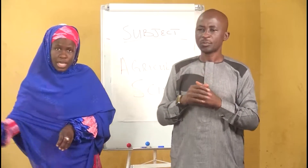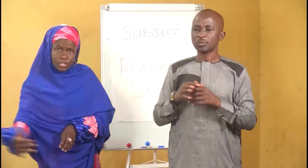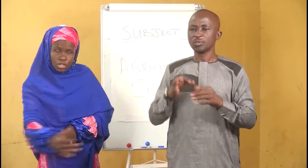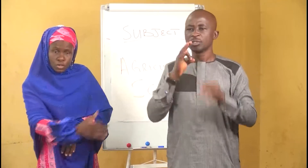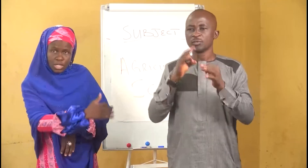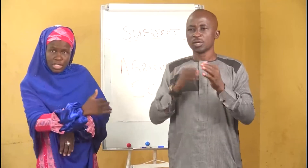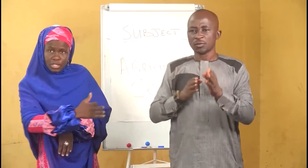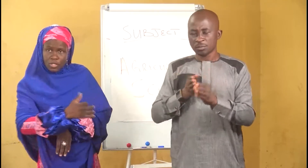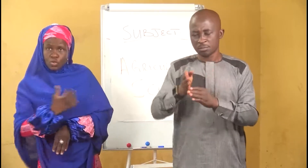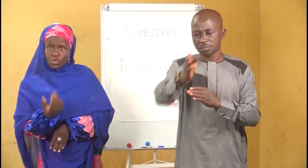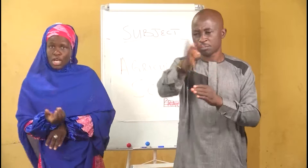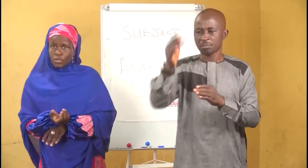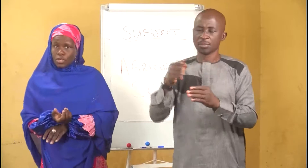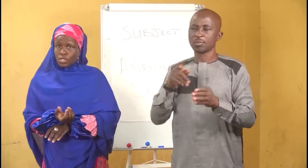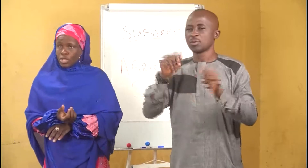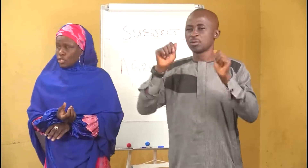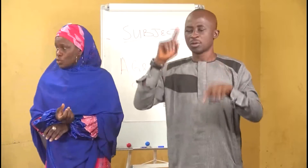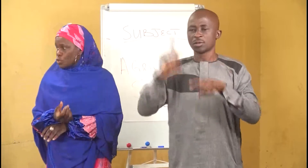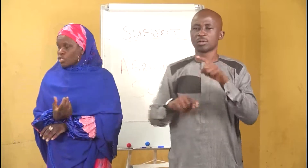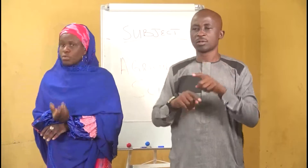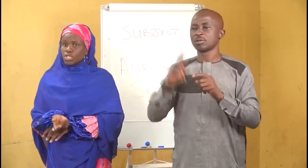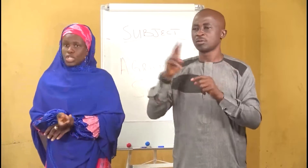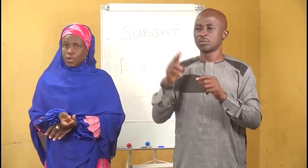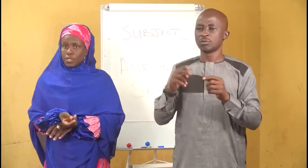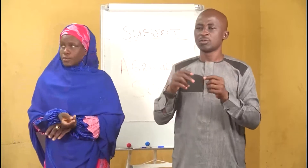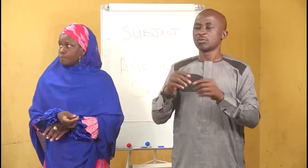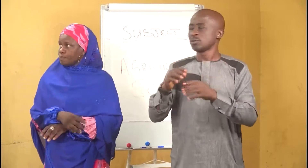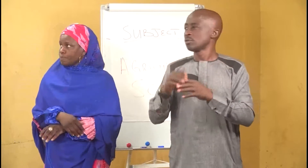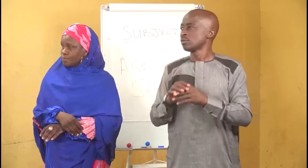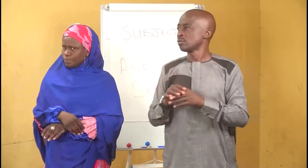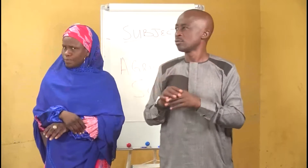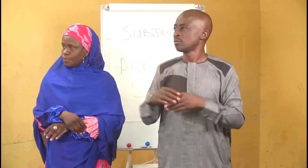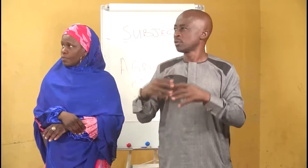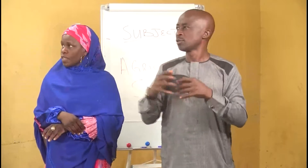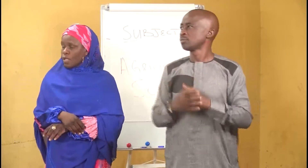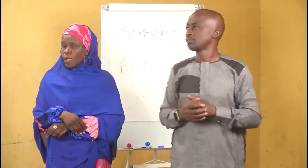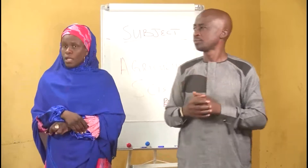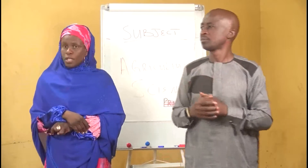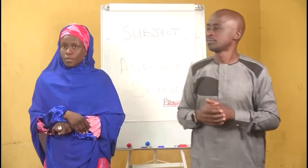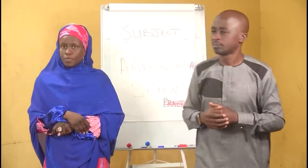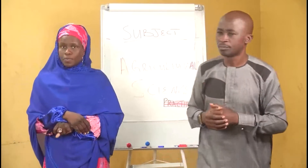already laid on your land, so you cannot use machineries.